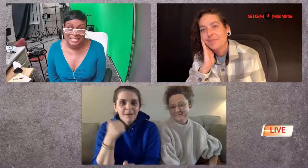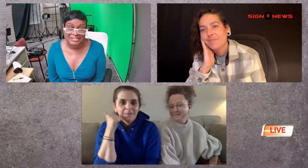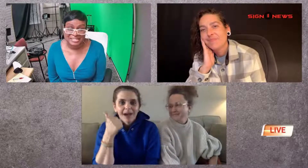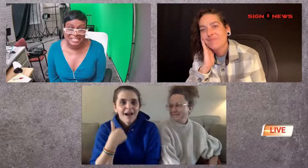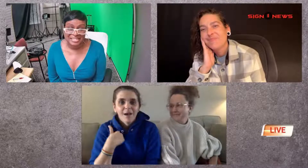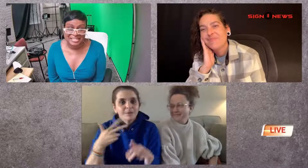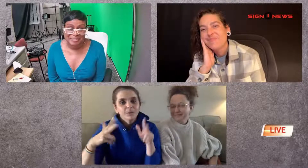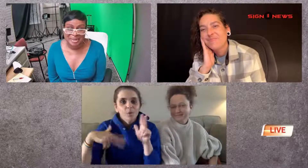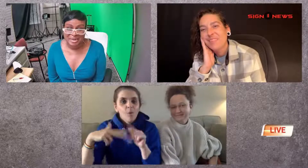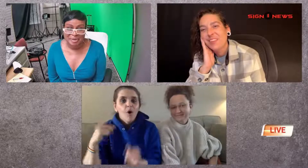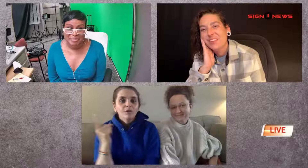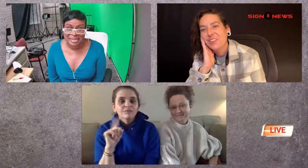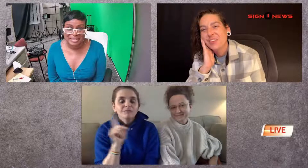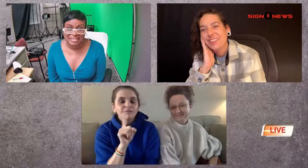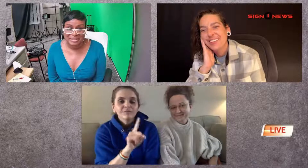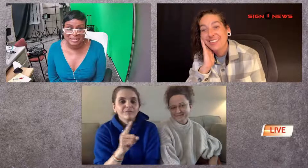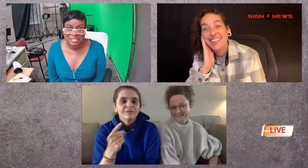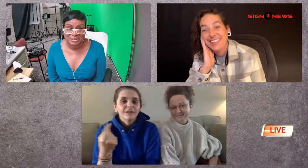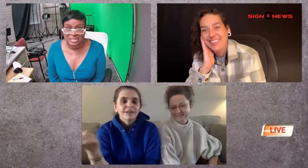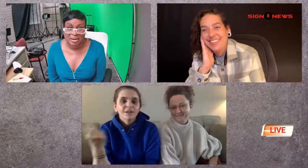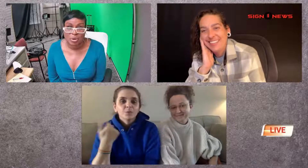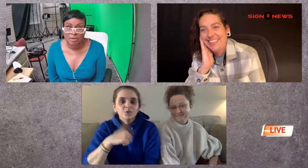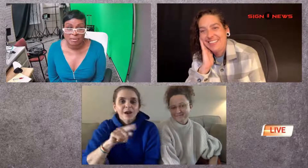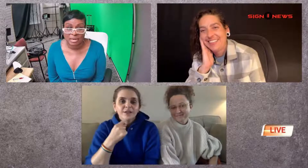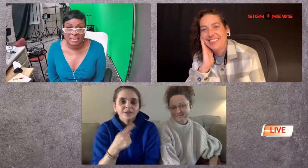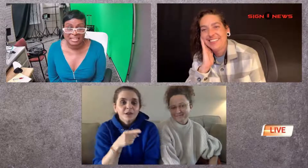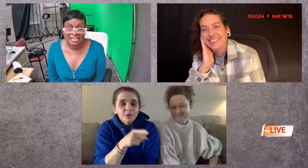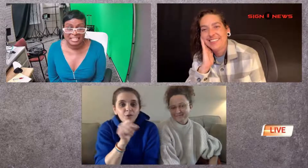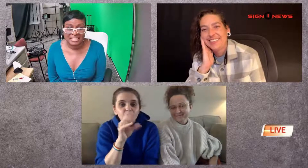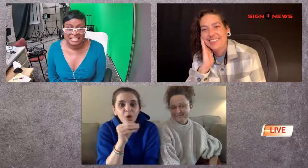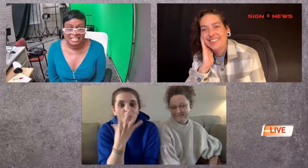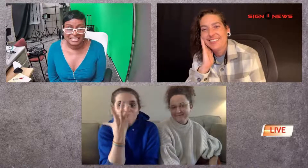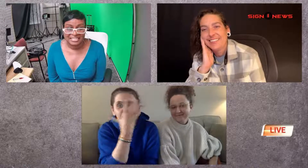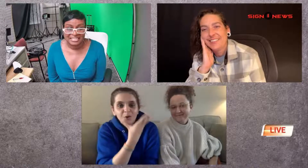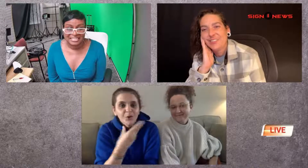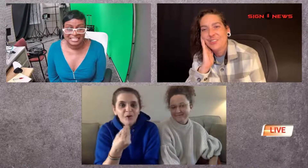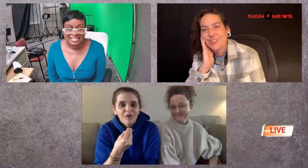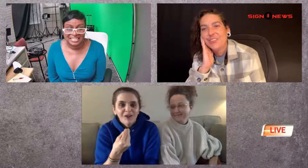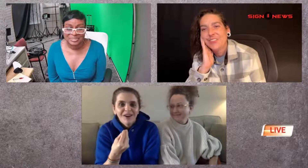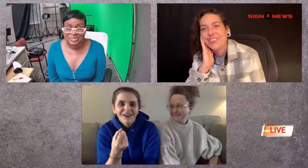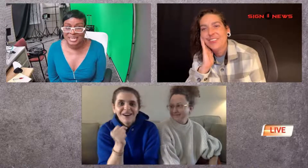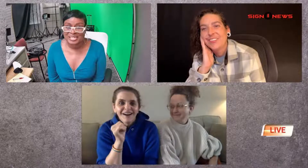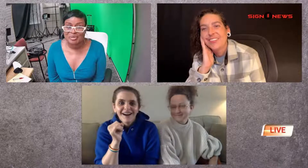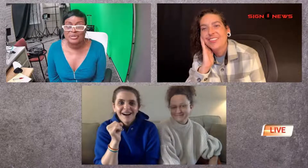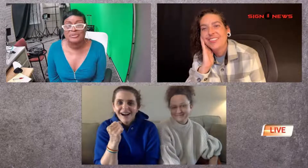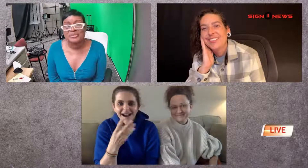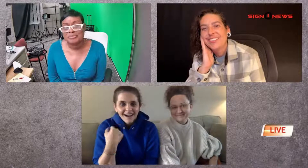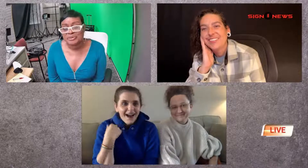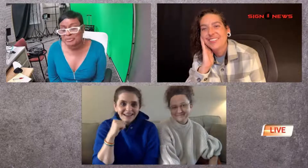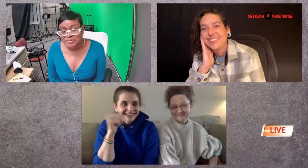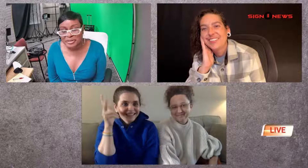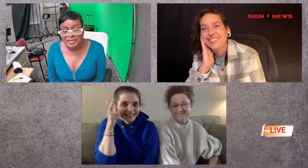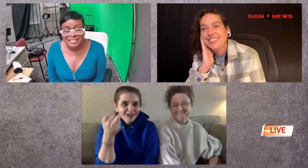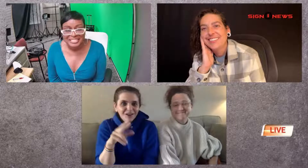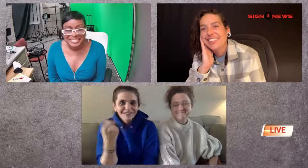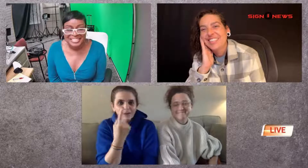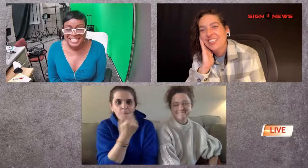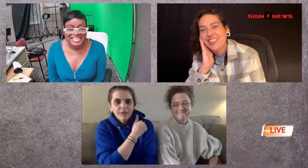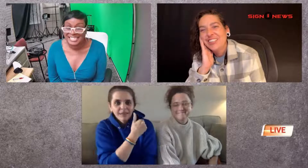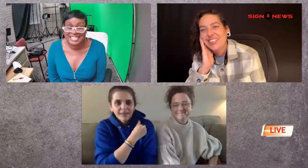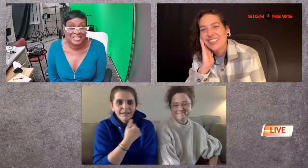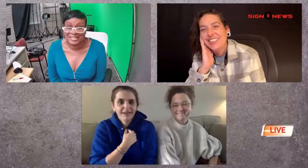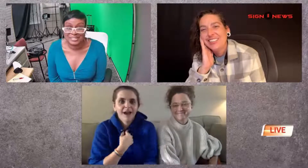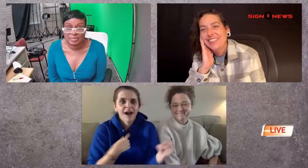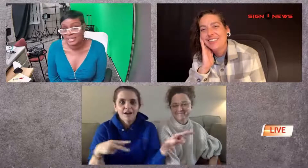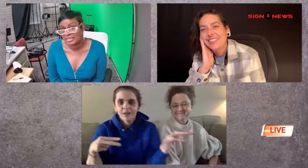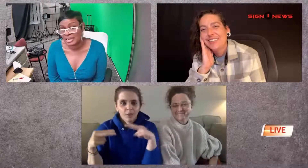I didn't get to hear her sing behind my back, because I was kind of walking away. And she was trying to tell me, "You're so beautiful." And I